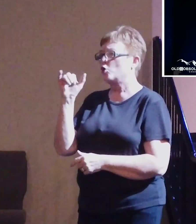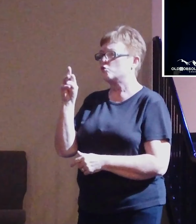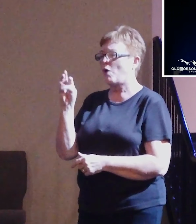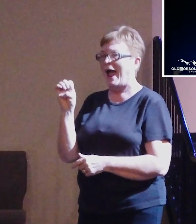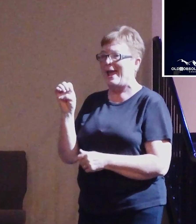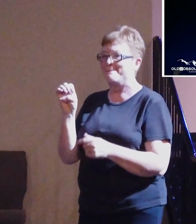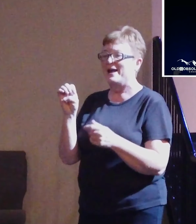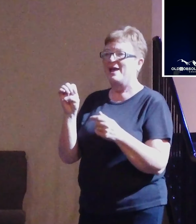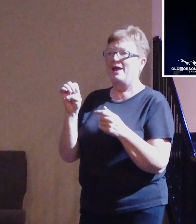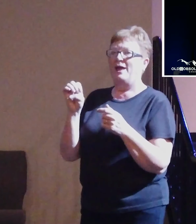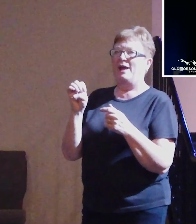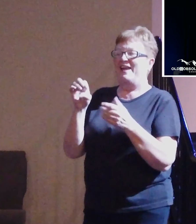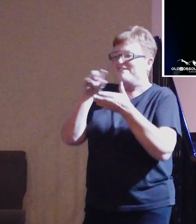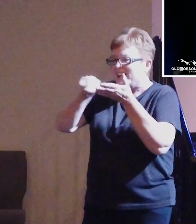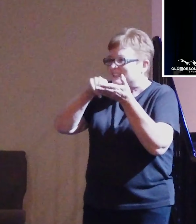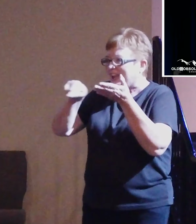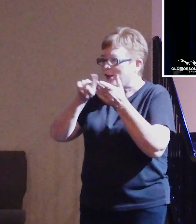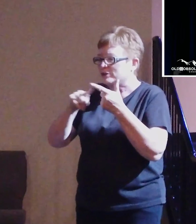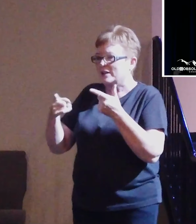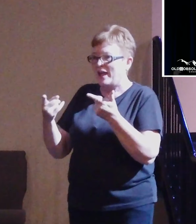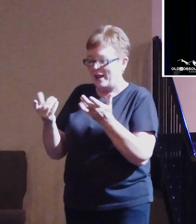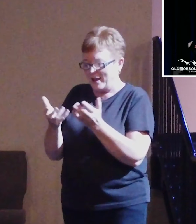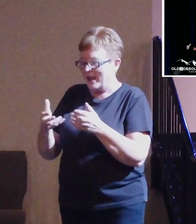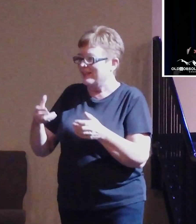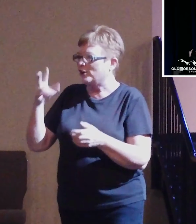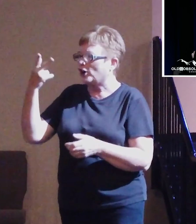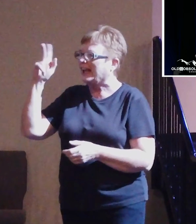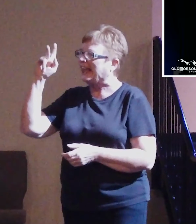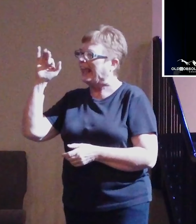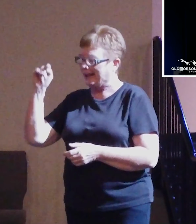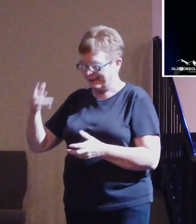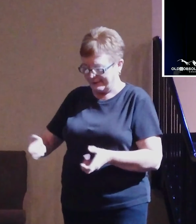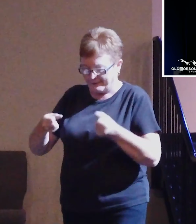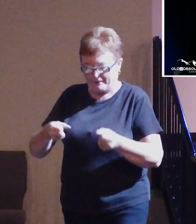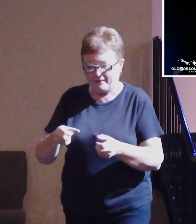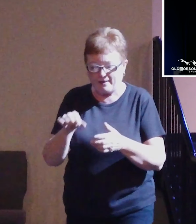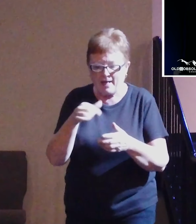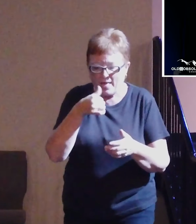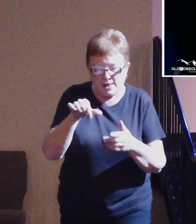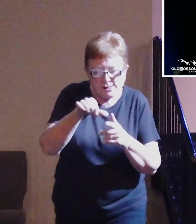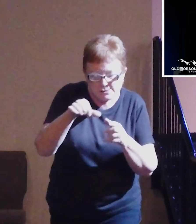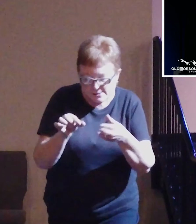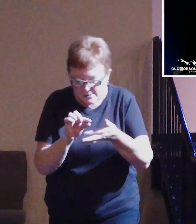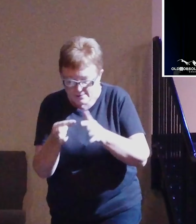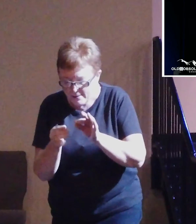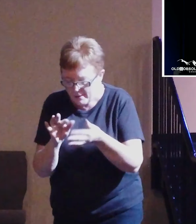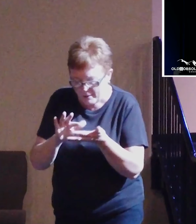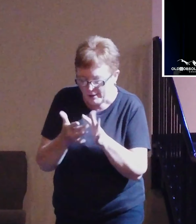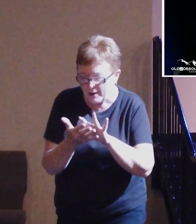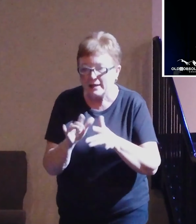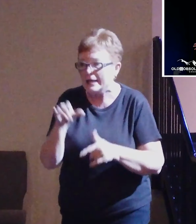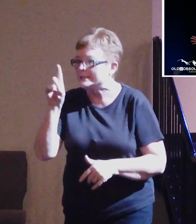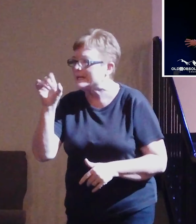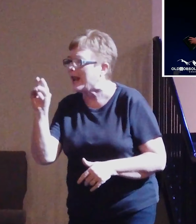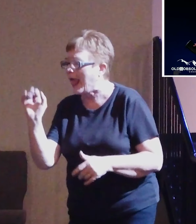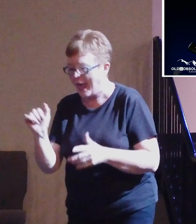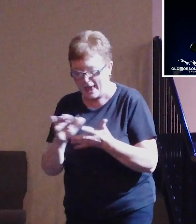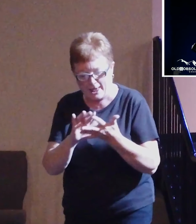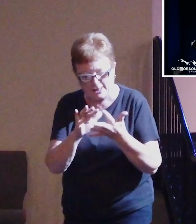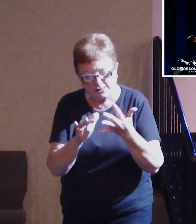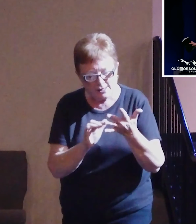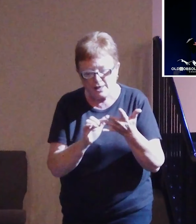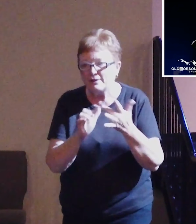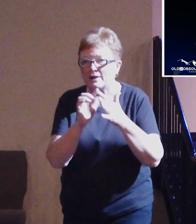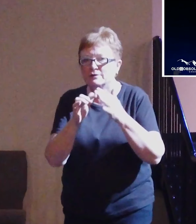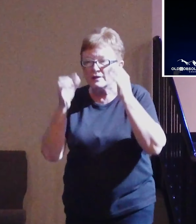come in with their kits and their chemicals and swabs and fingerprinting, and they look at DNA evidence, and they look at fingerprints